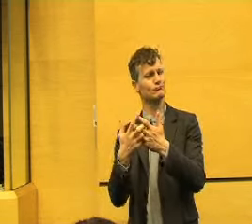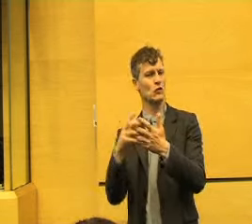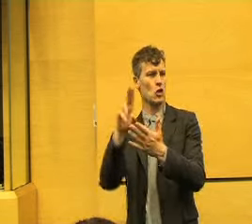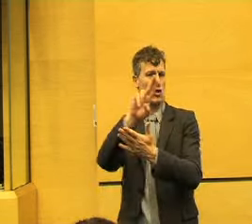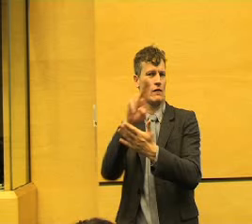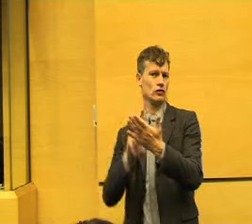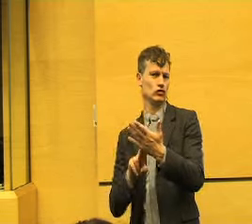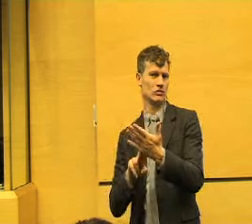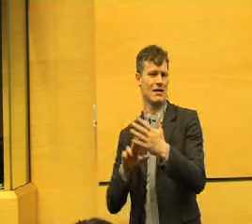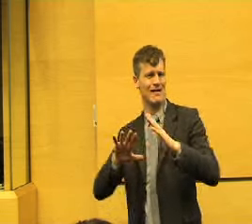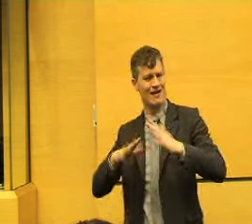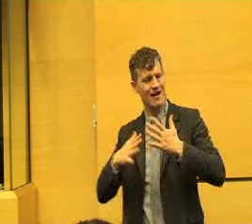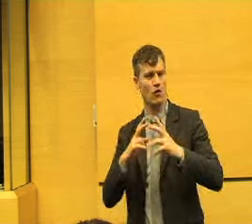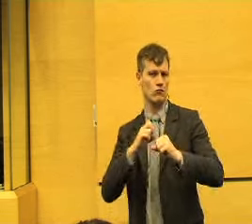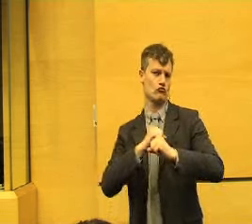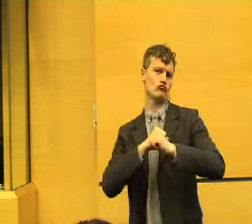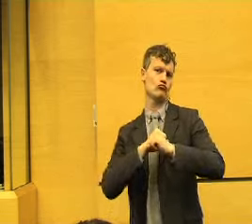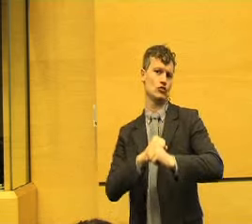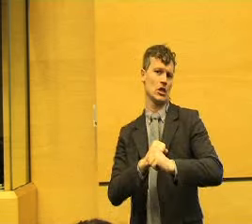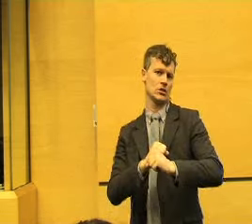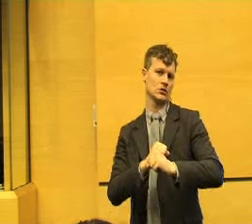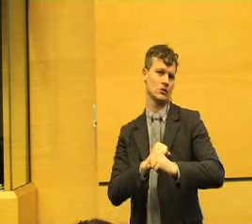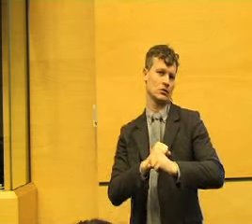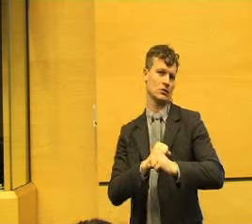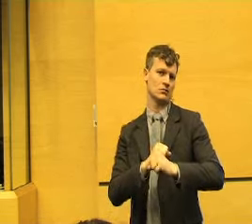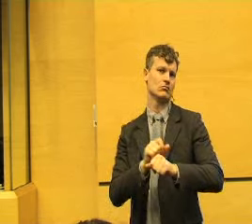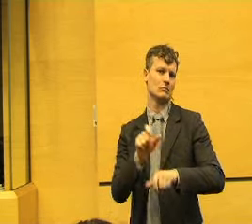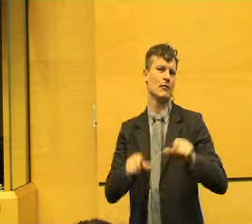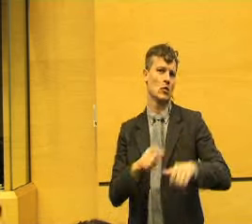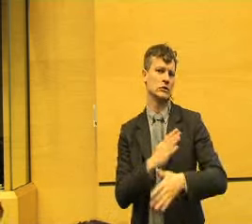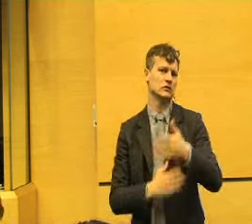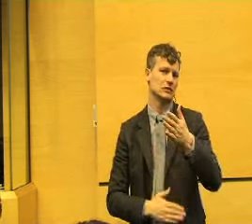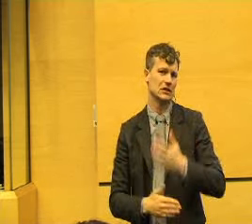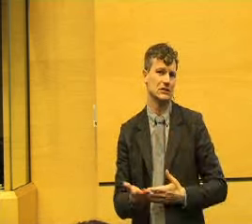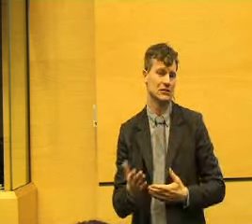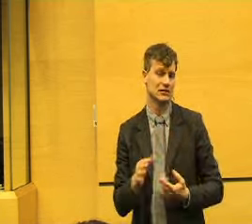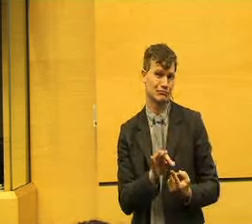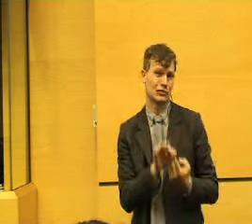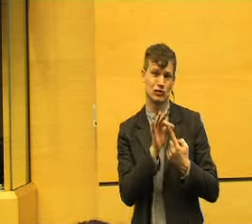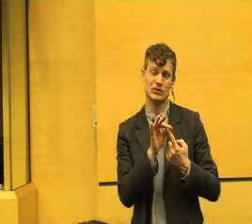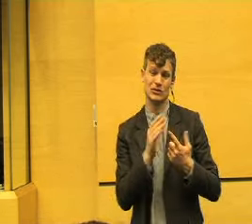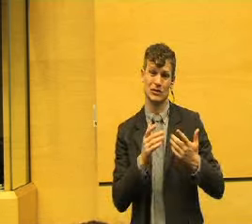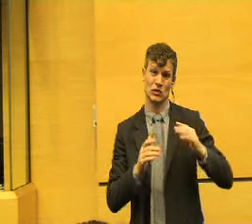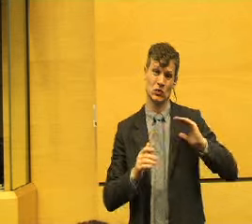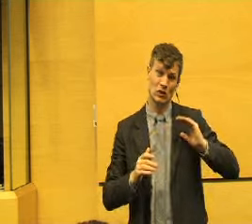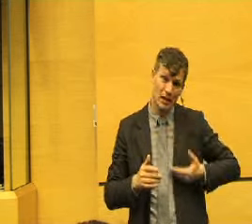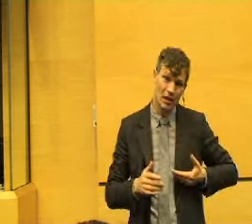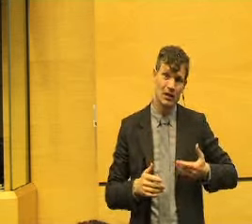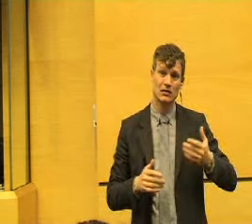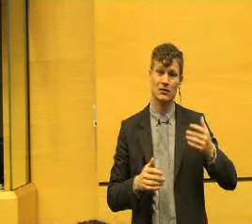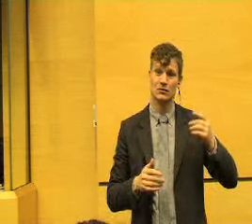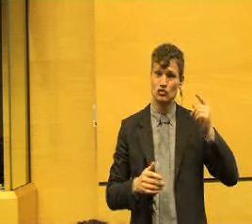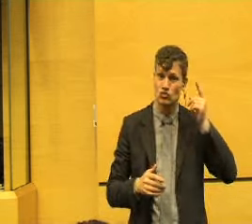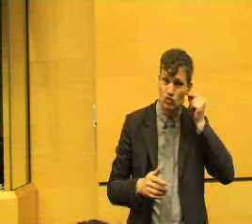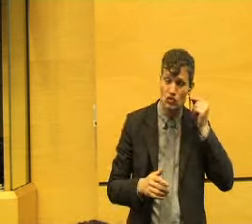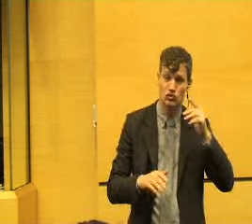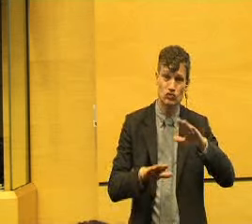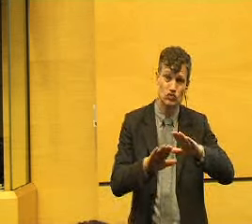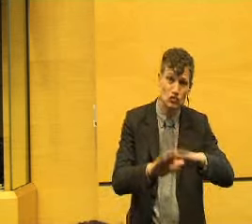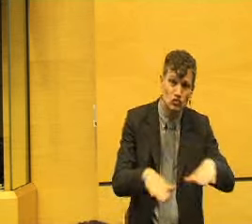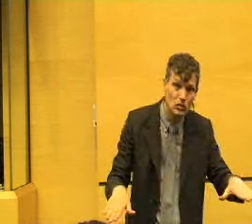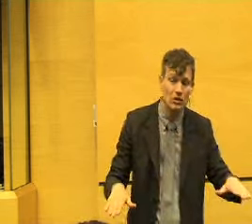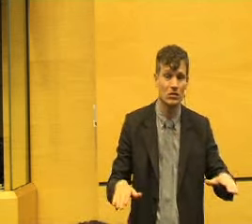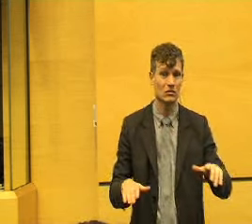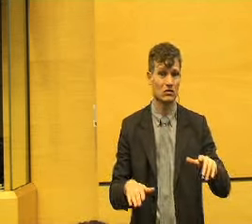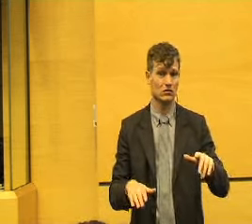particular children, women with disabilities, to protect them from violence